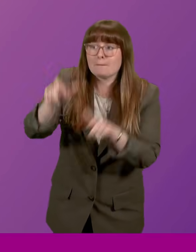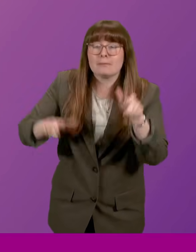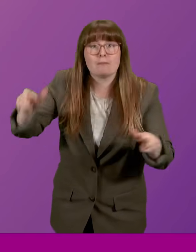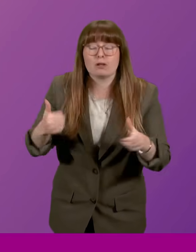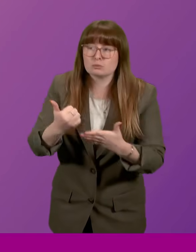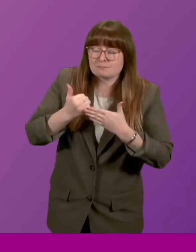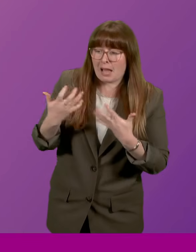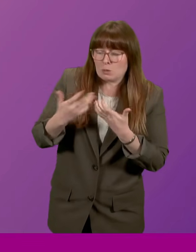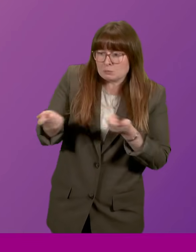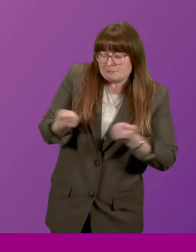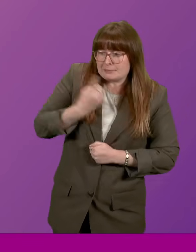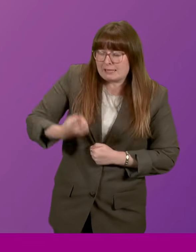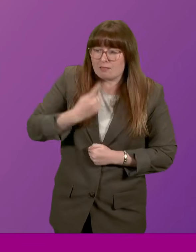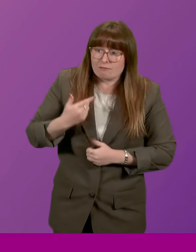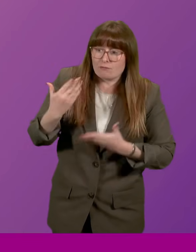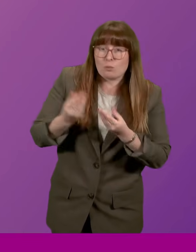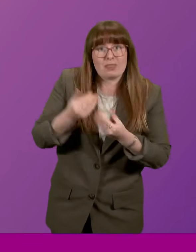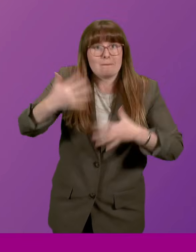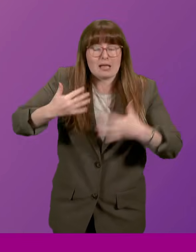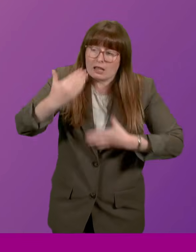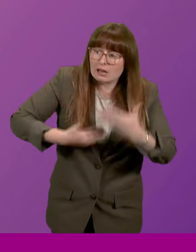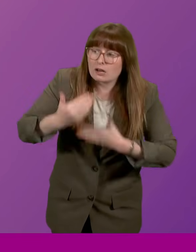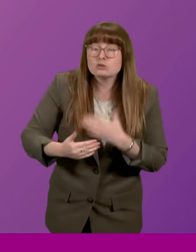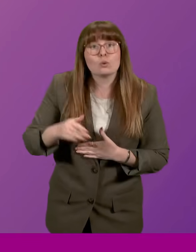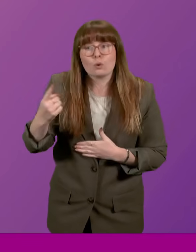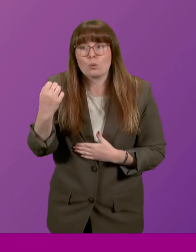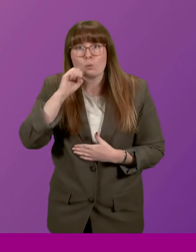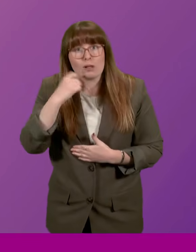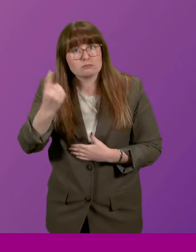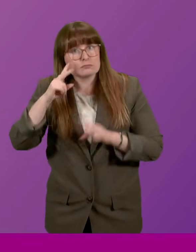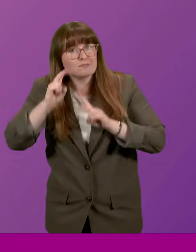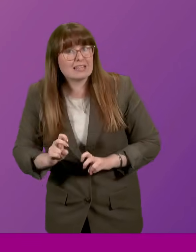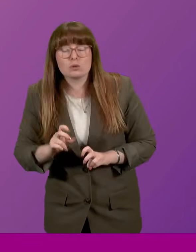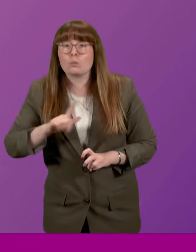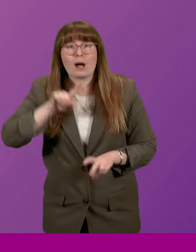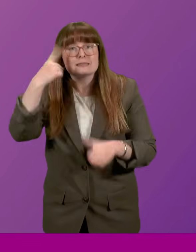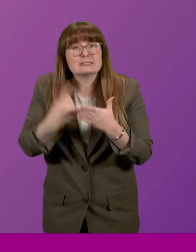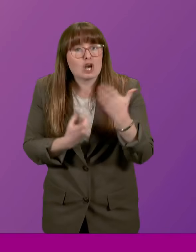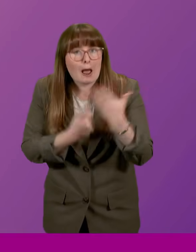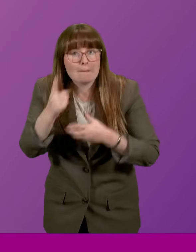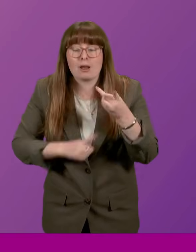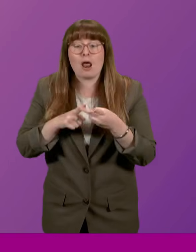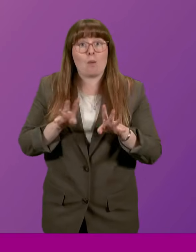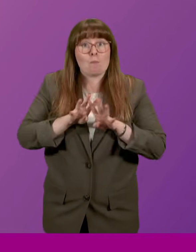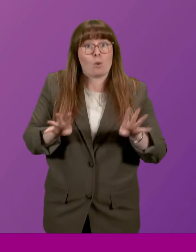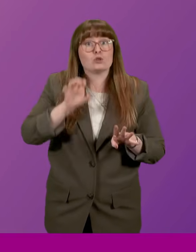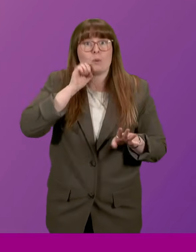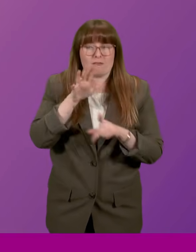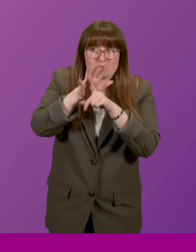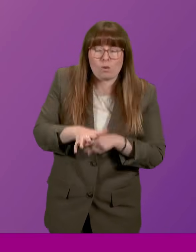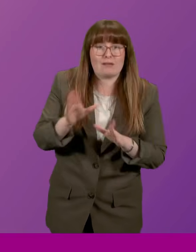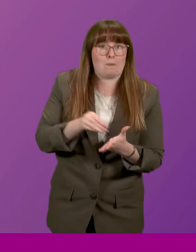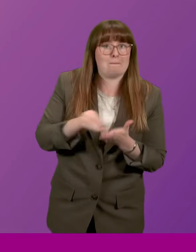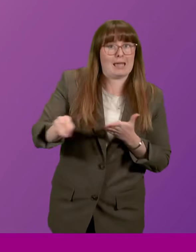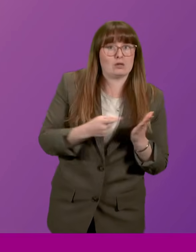to self-manage. So can I ask the First Minister, will he investigate why this decision has been taken and why boards will now be forced to pay